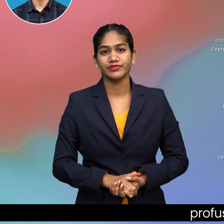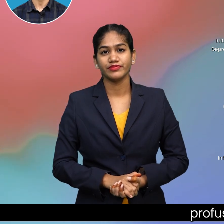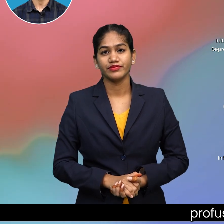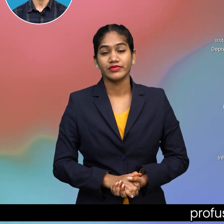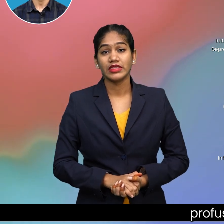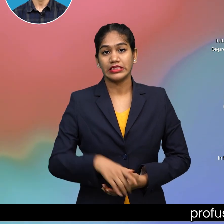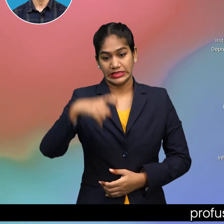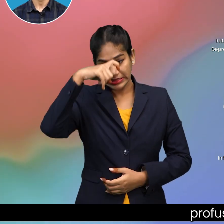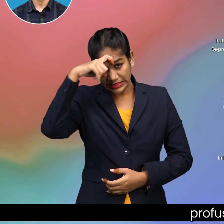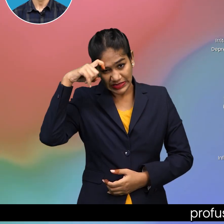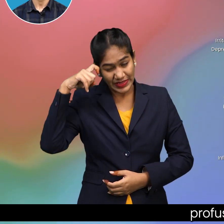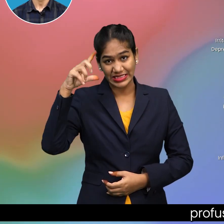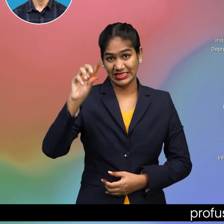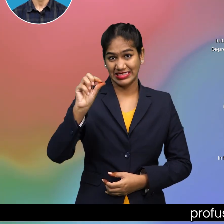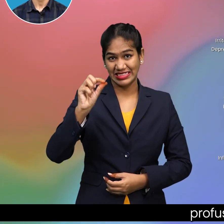profuse sweating,